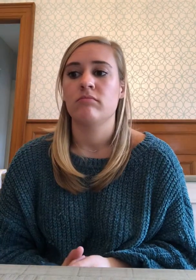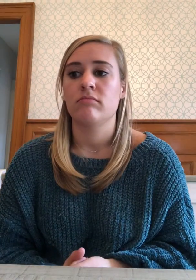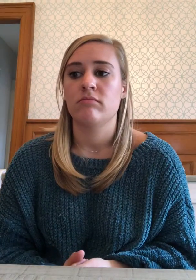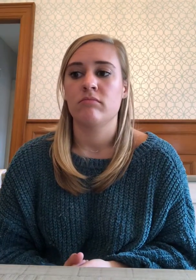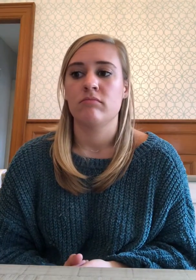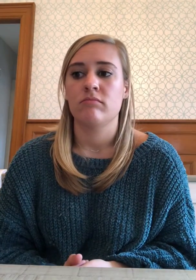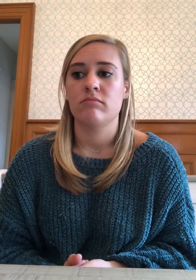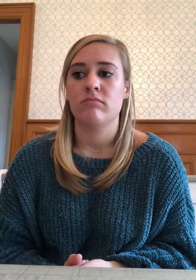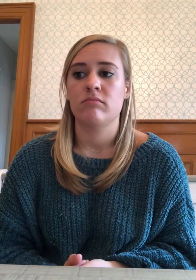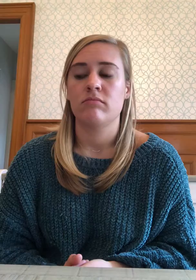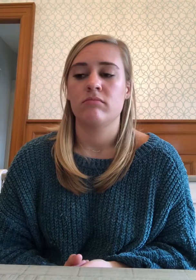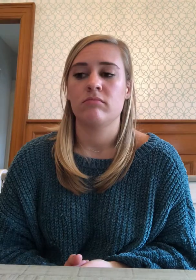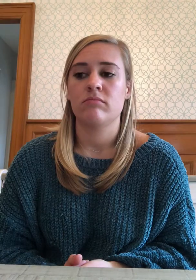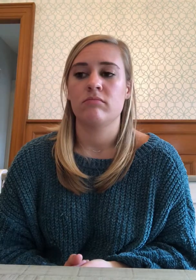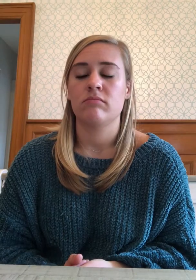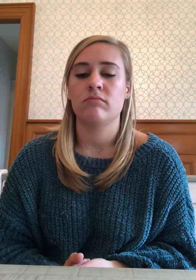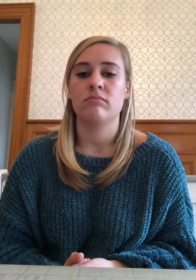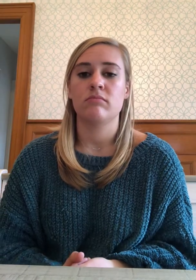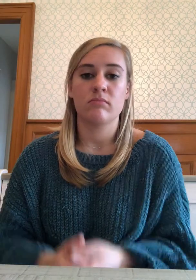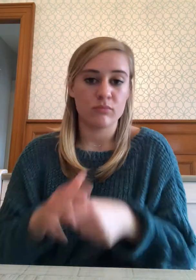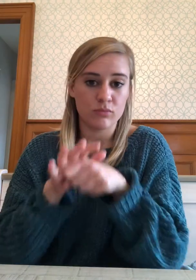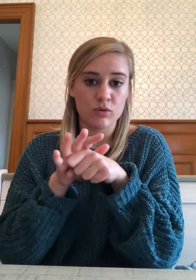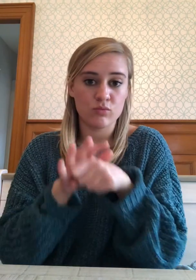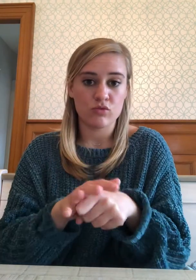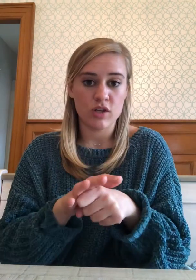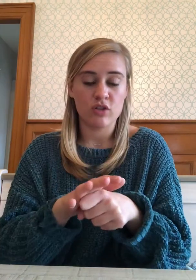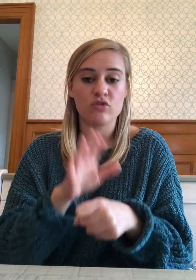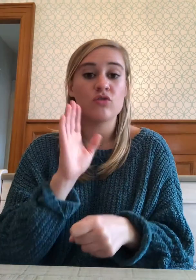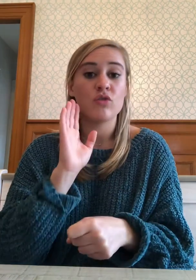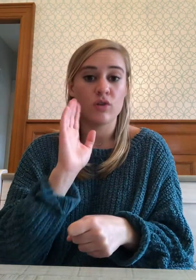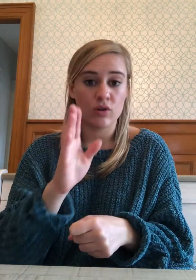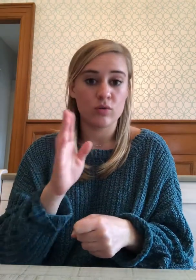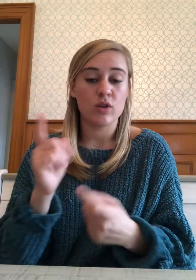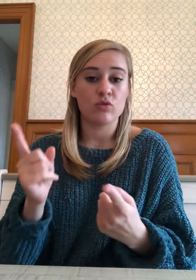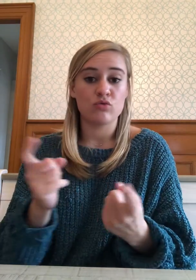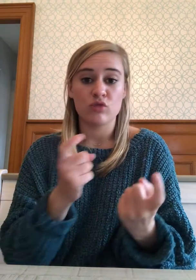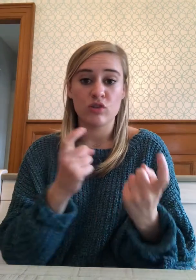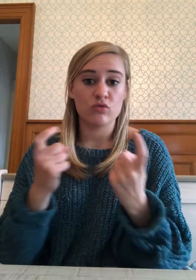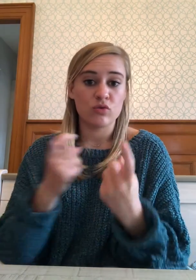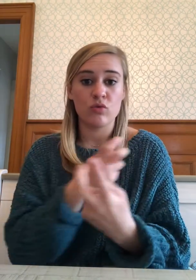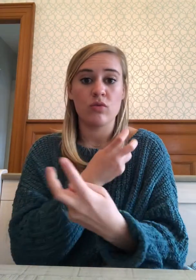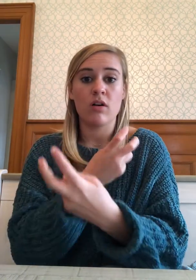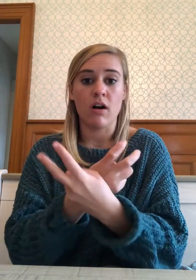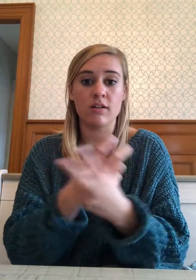The pressure side recruits osteoclasts to resorb bone.